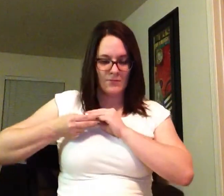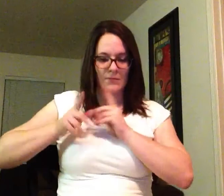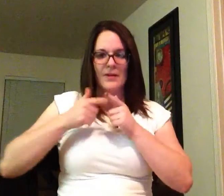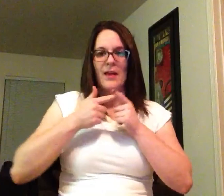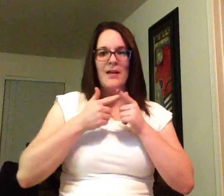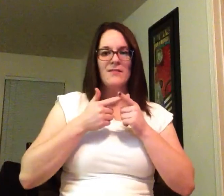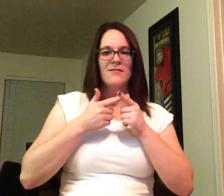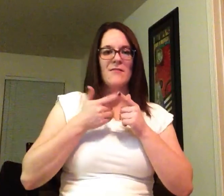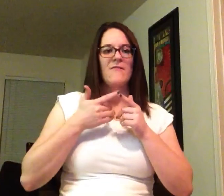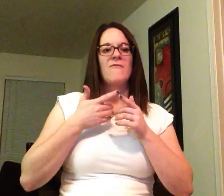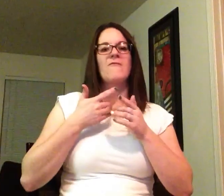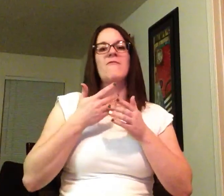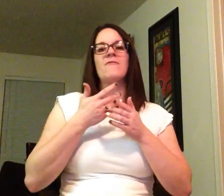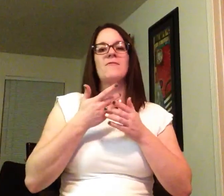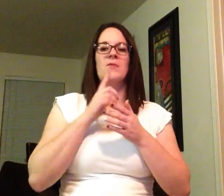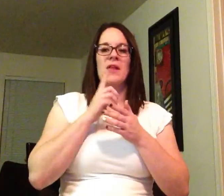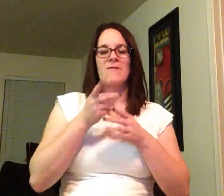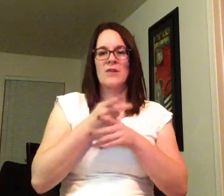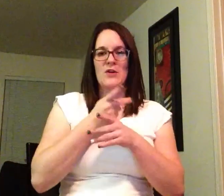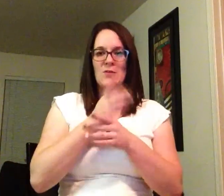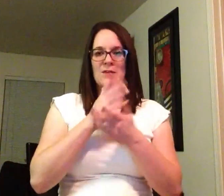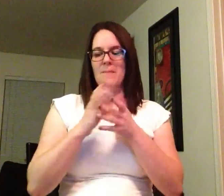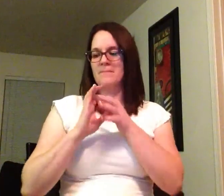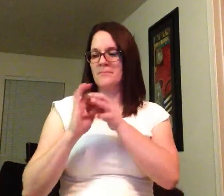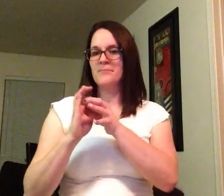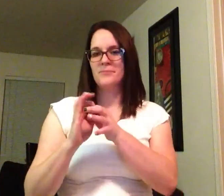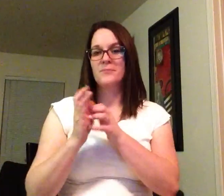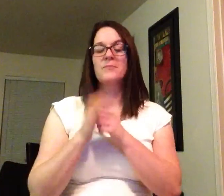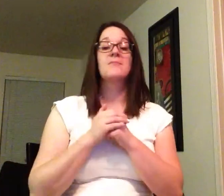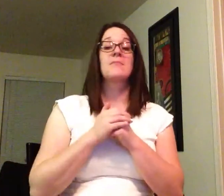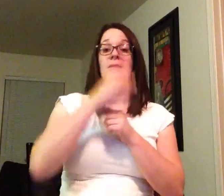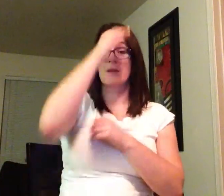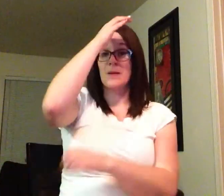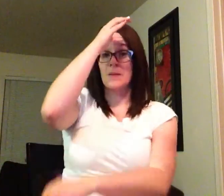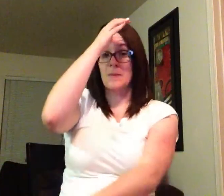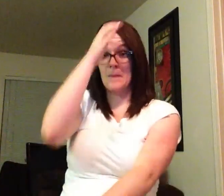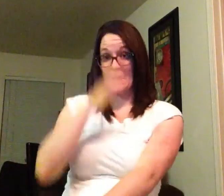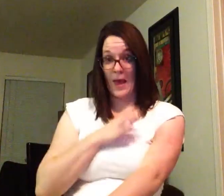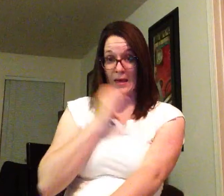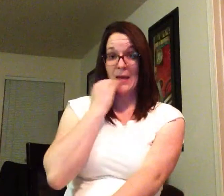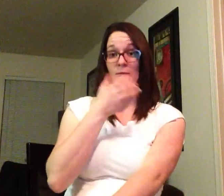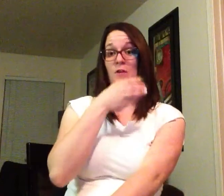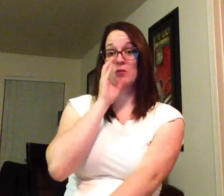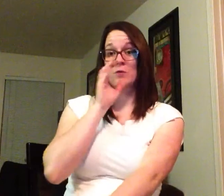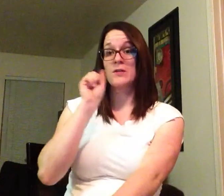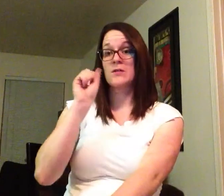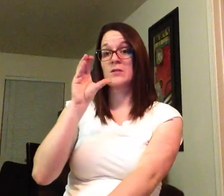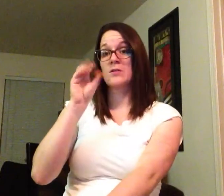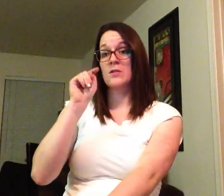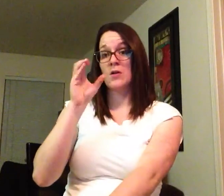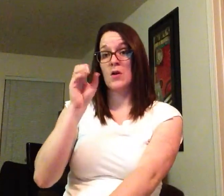turns out, for some reason, men who drink scotch reference kinky sex immediately.